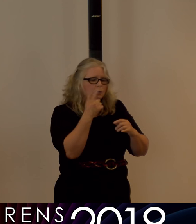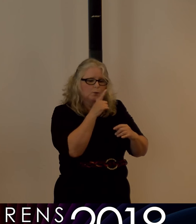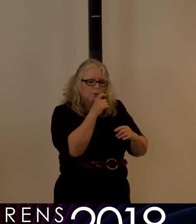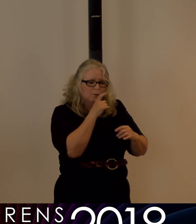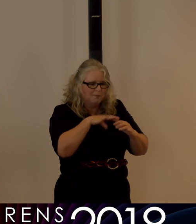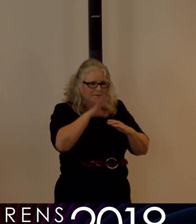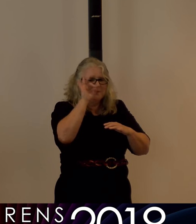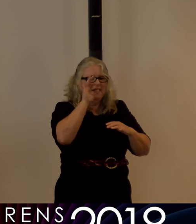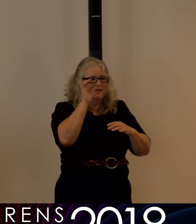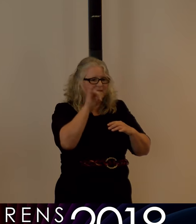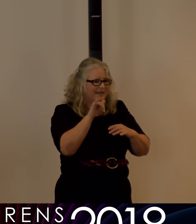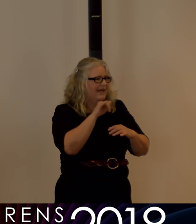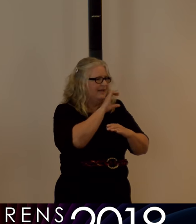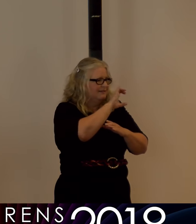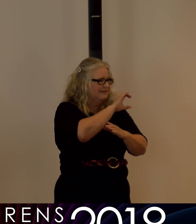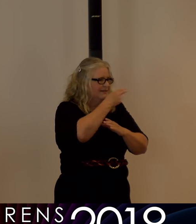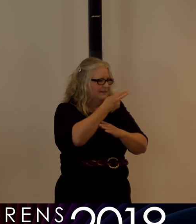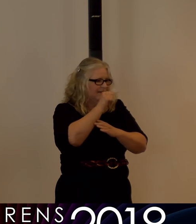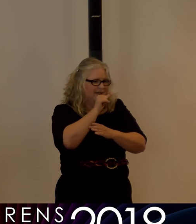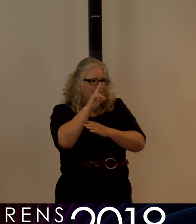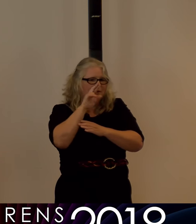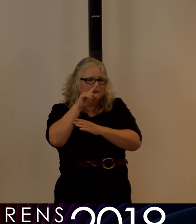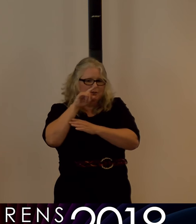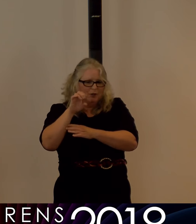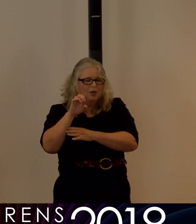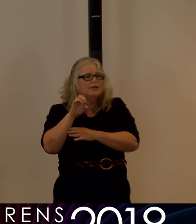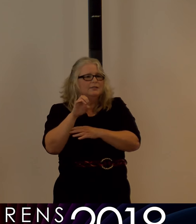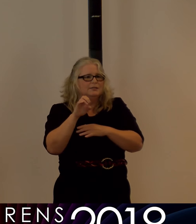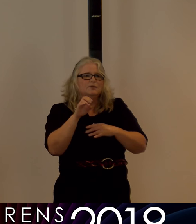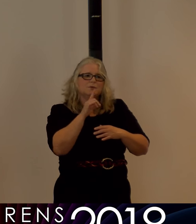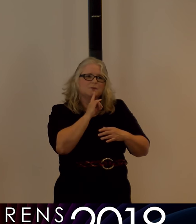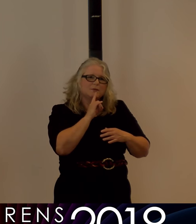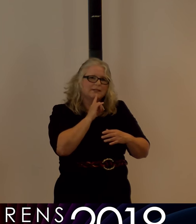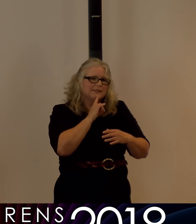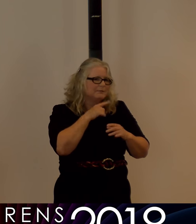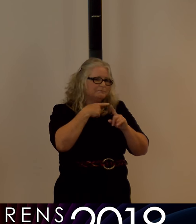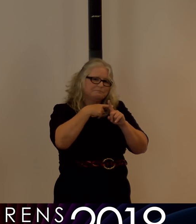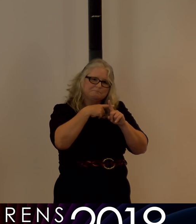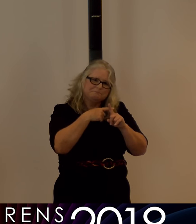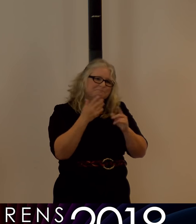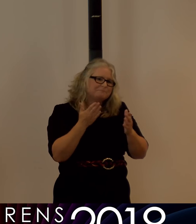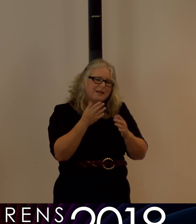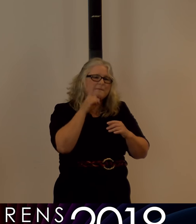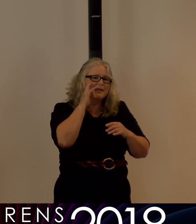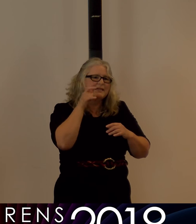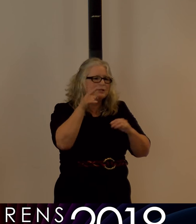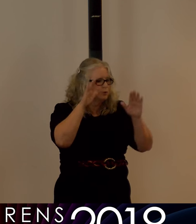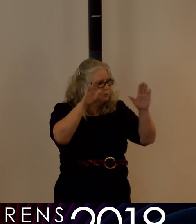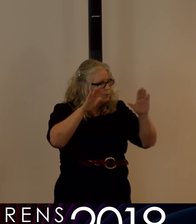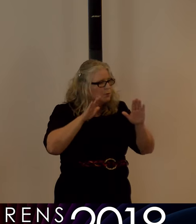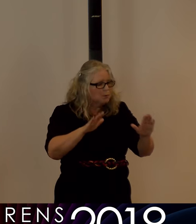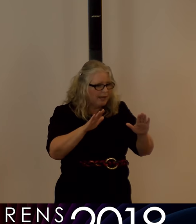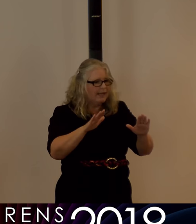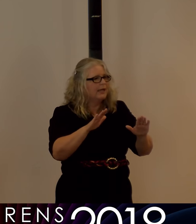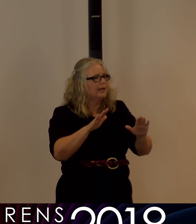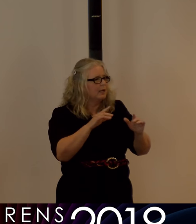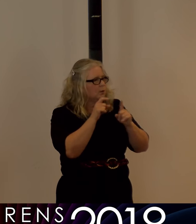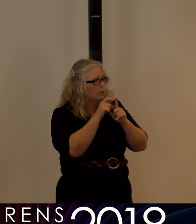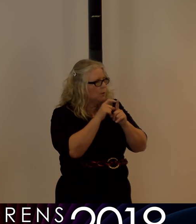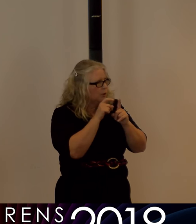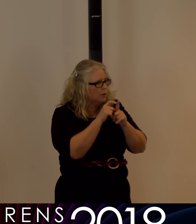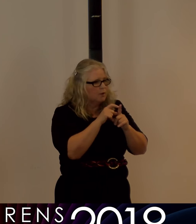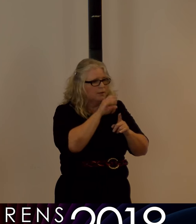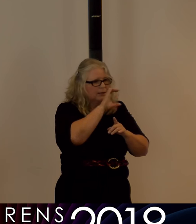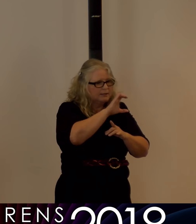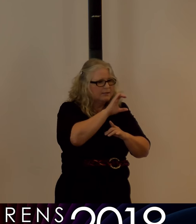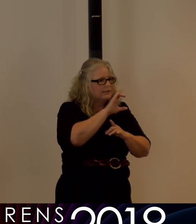because it's a great word, I think. Coloboma of the eye, heart defects, atresia of the choanine, which I always have